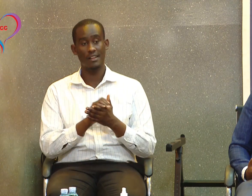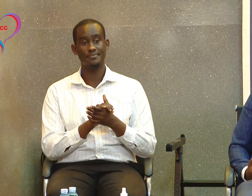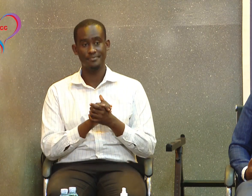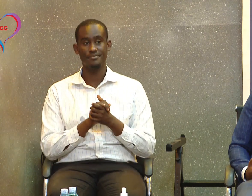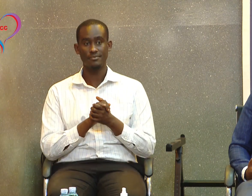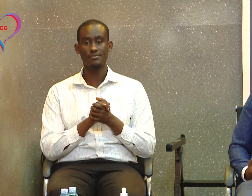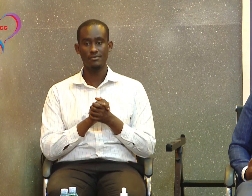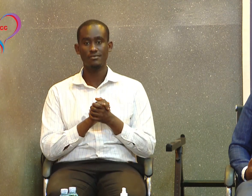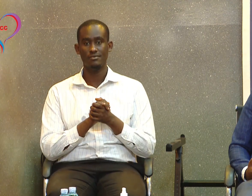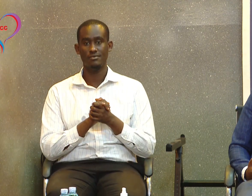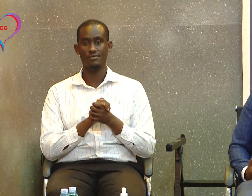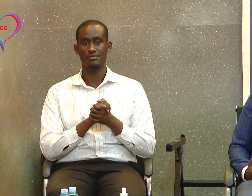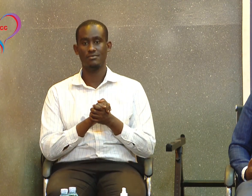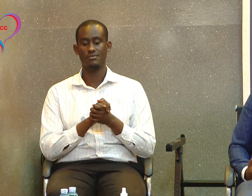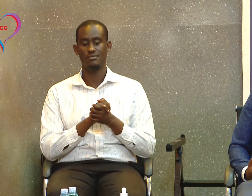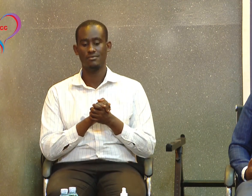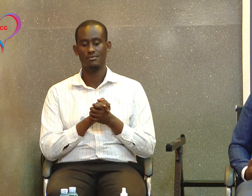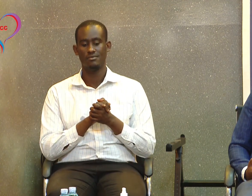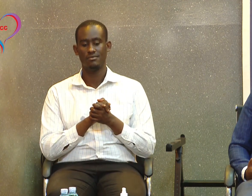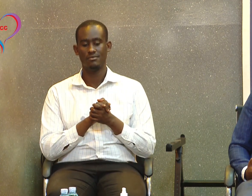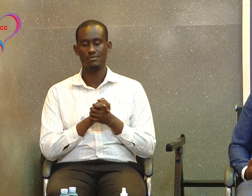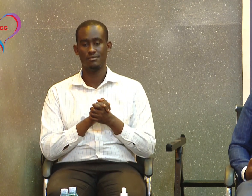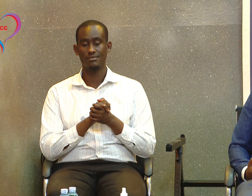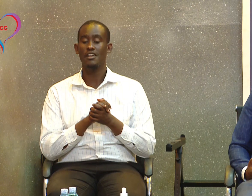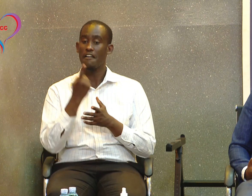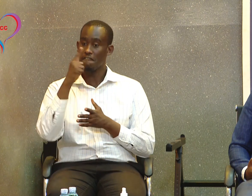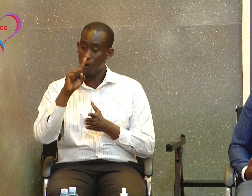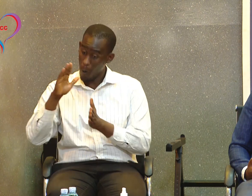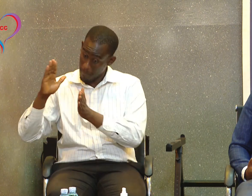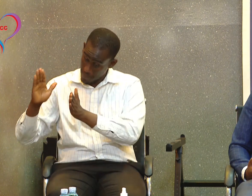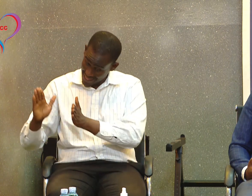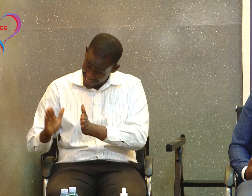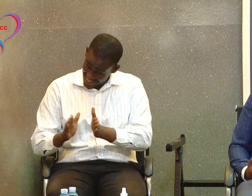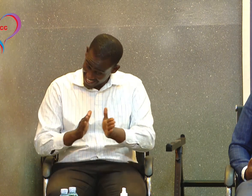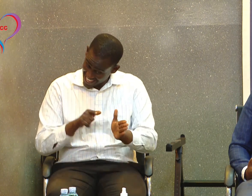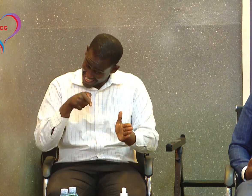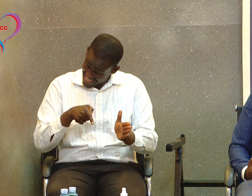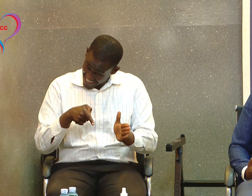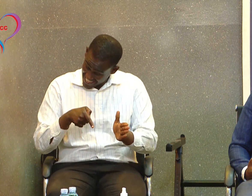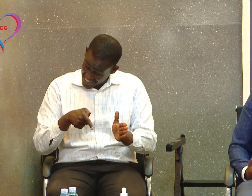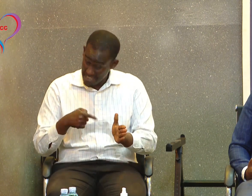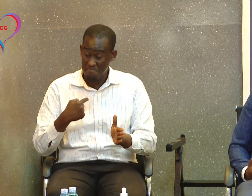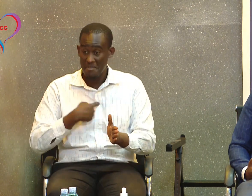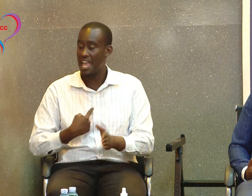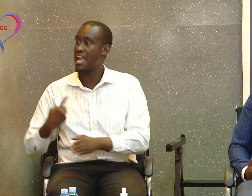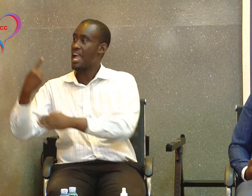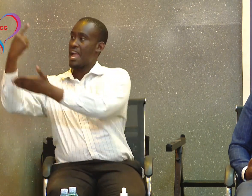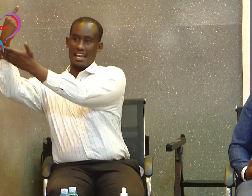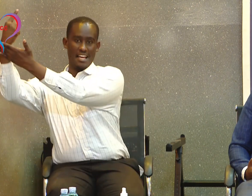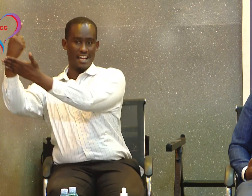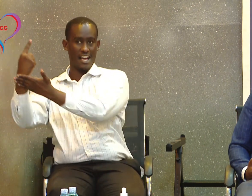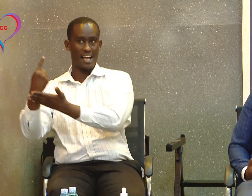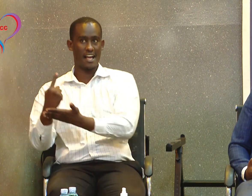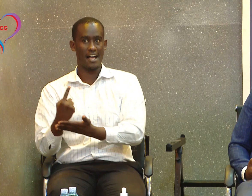agamba ku lw'ekyo kyenava nazaalibwa. For this cause I have come into the world. Era olw'ekyo